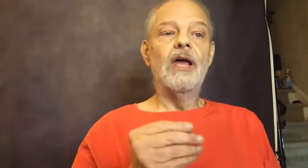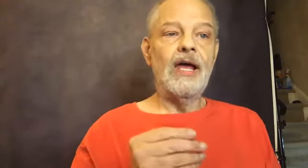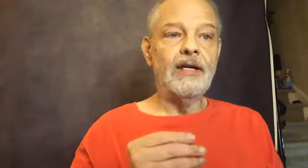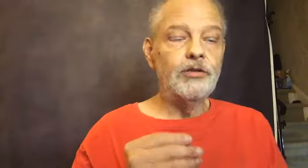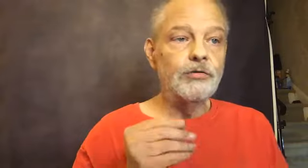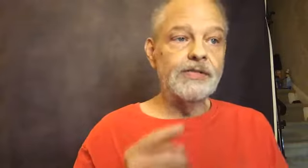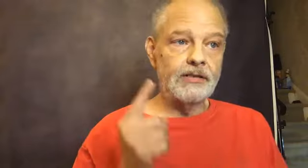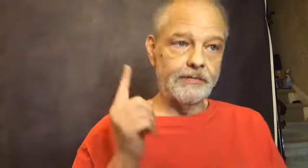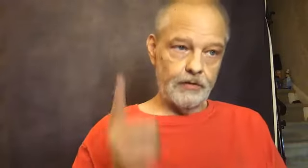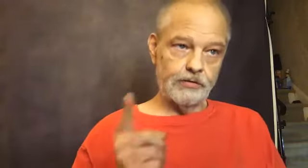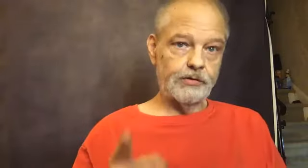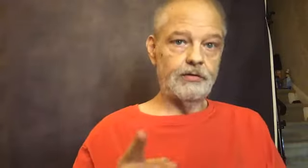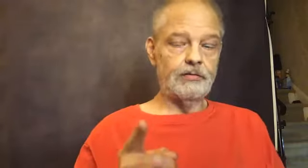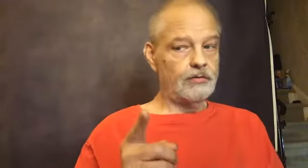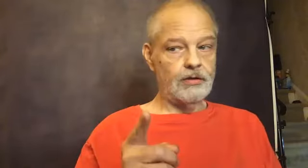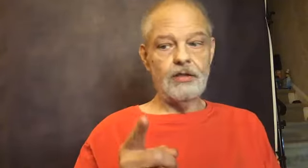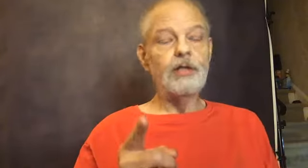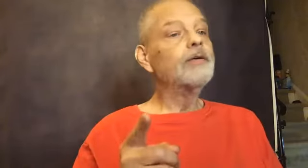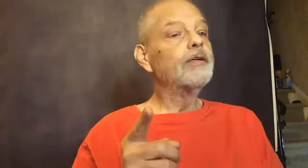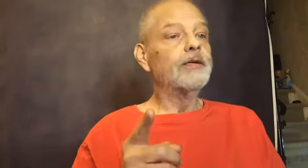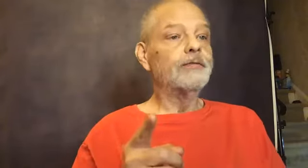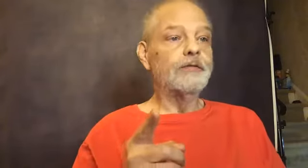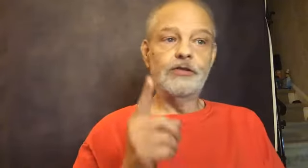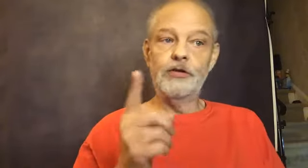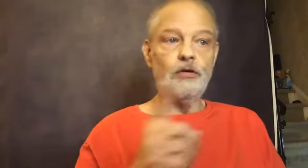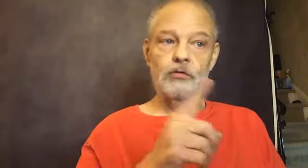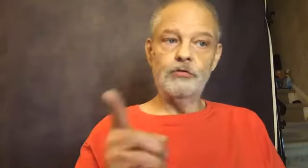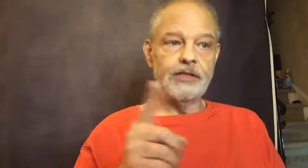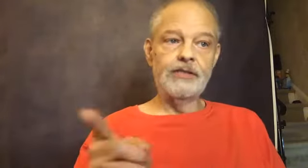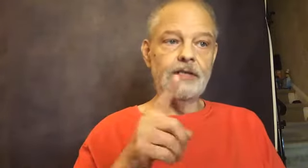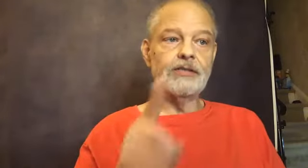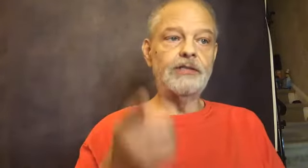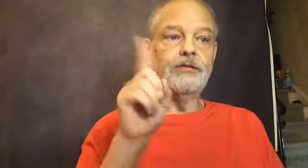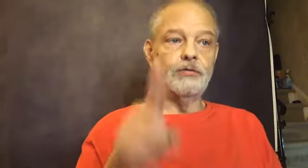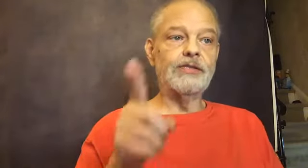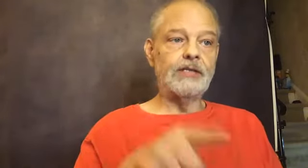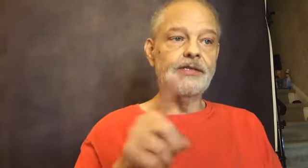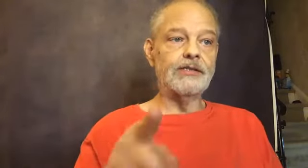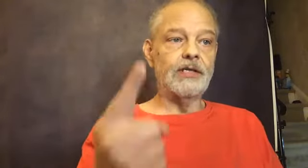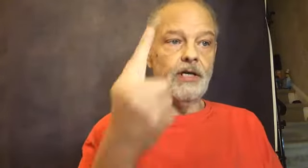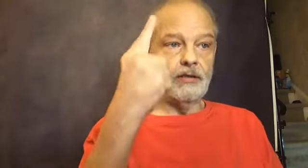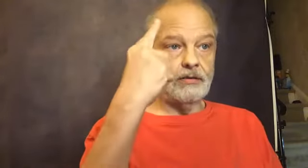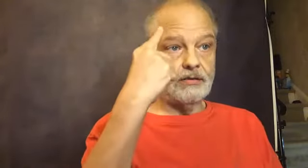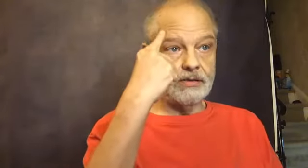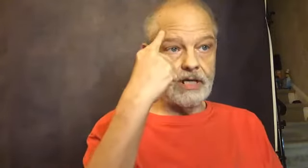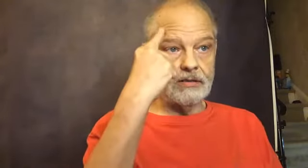and you do cents first. So you don't do 68 cents, you do cents 68,